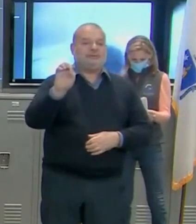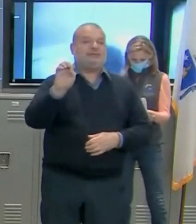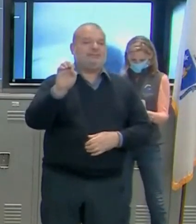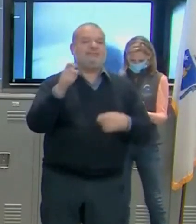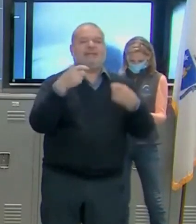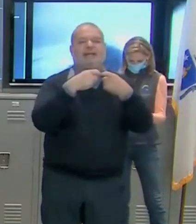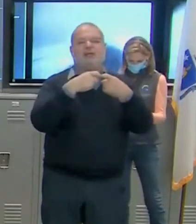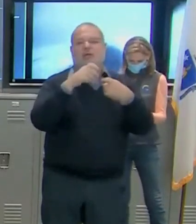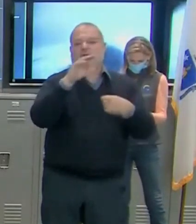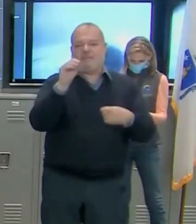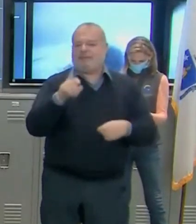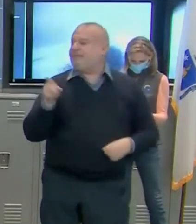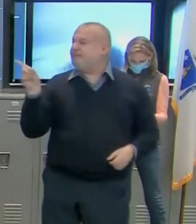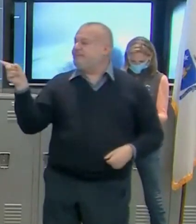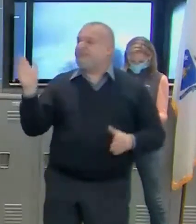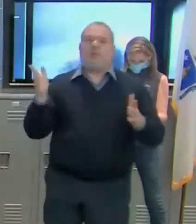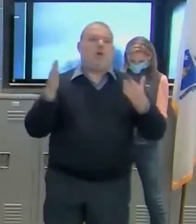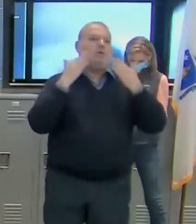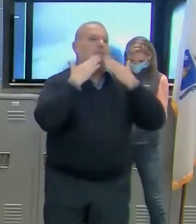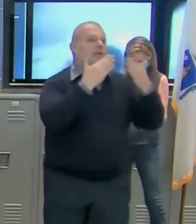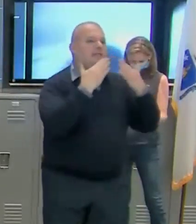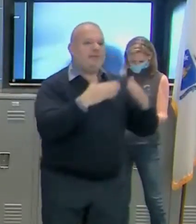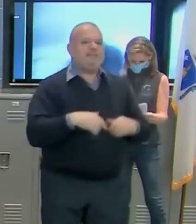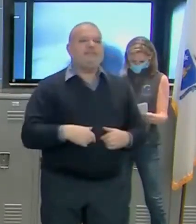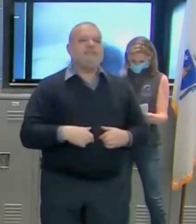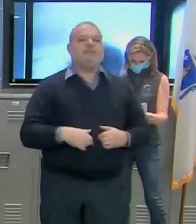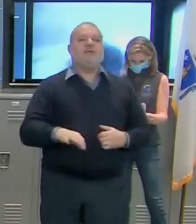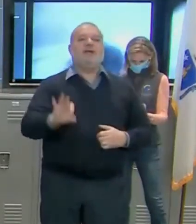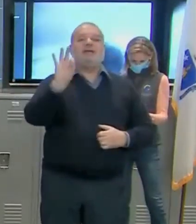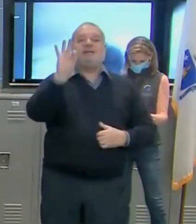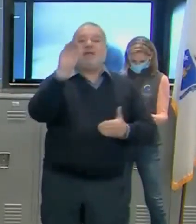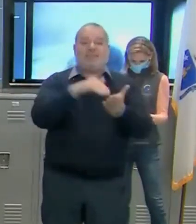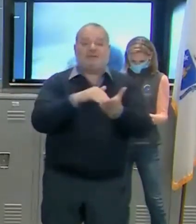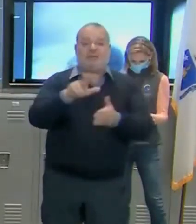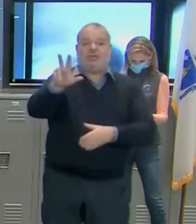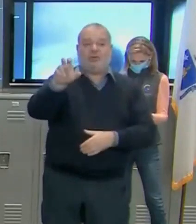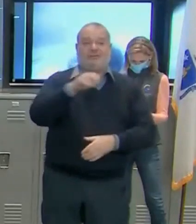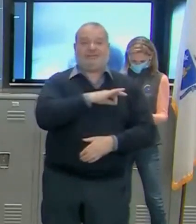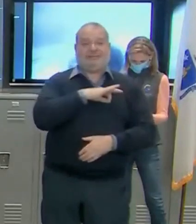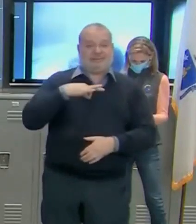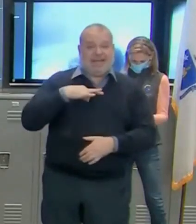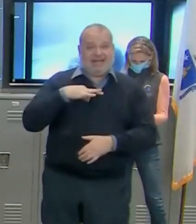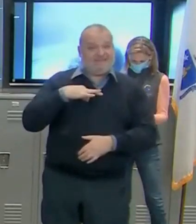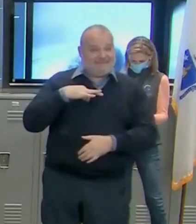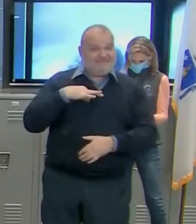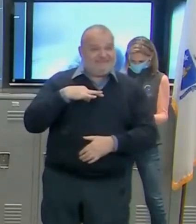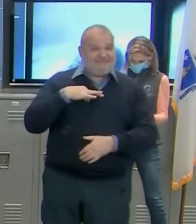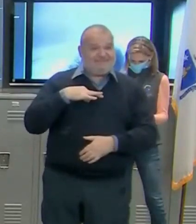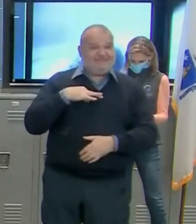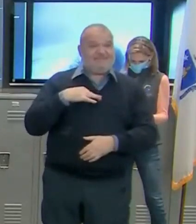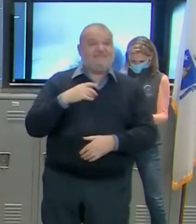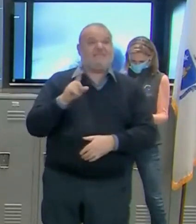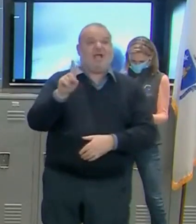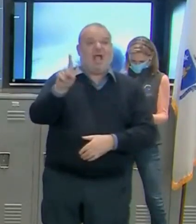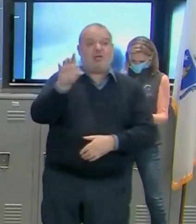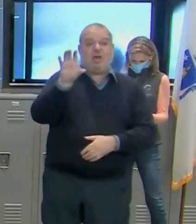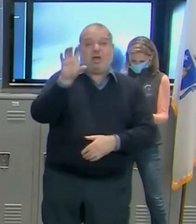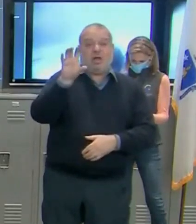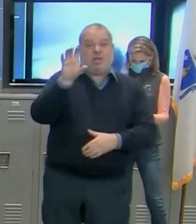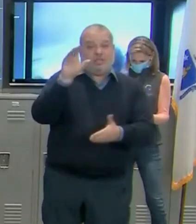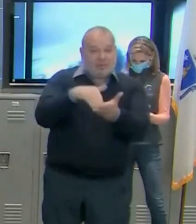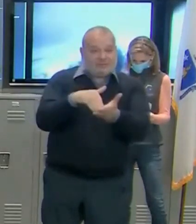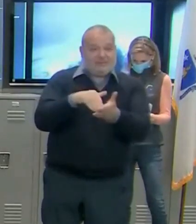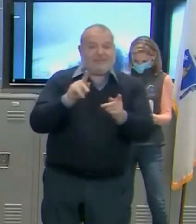our 9,300 employees, we have roughly 100,000 customers without power at this time. We have mobilized one of the